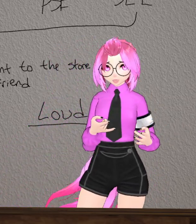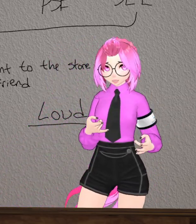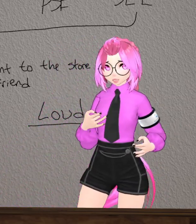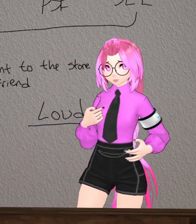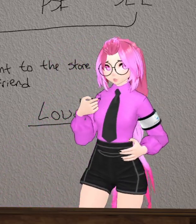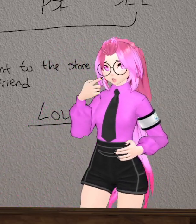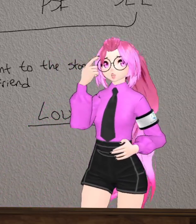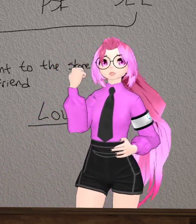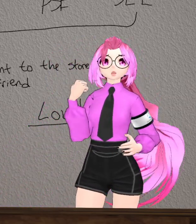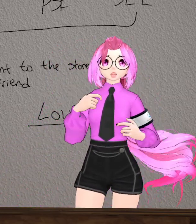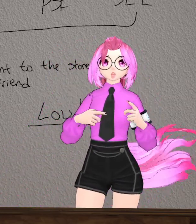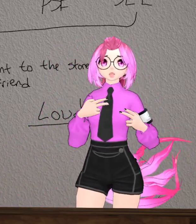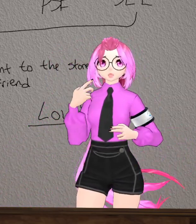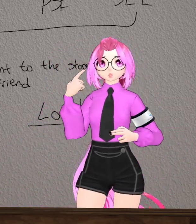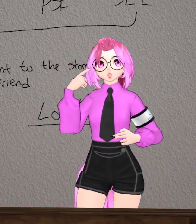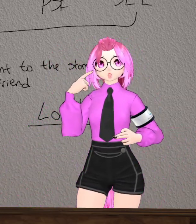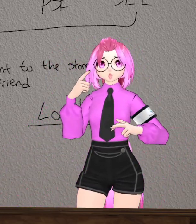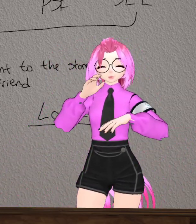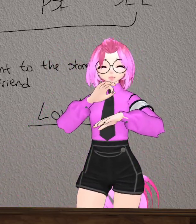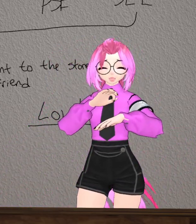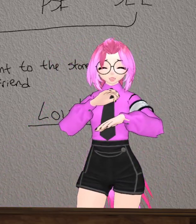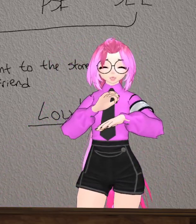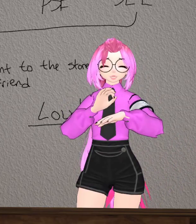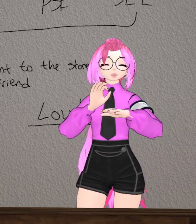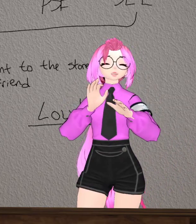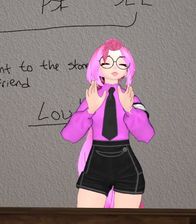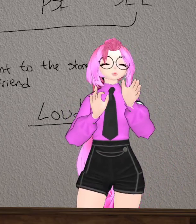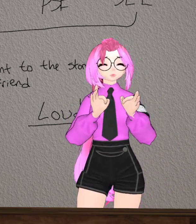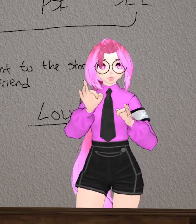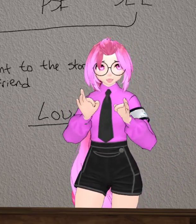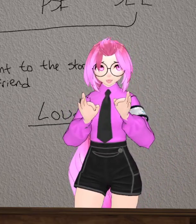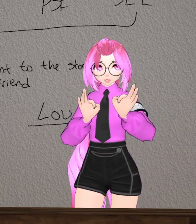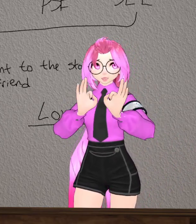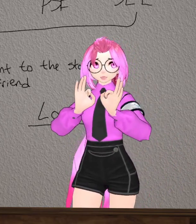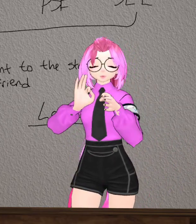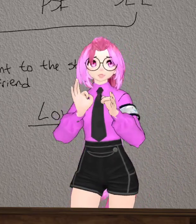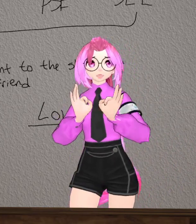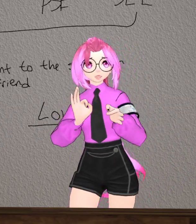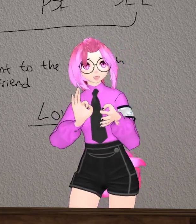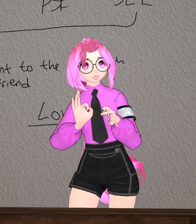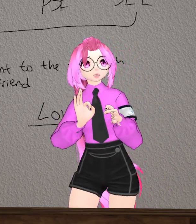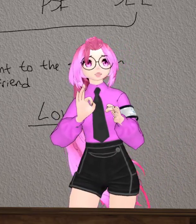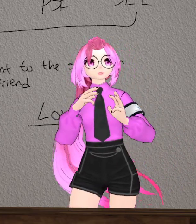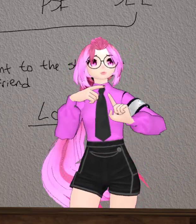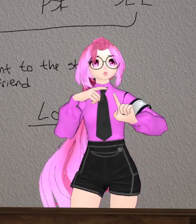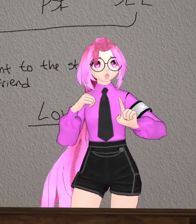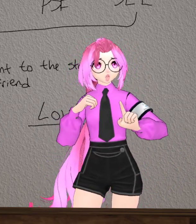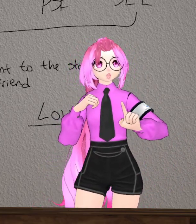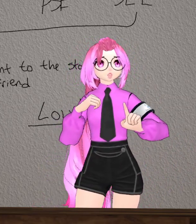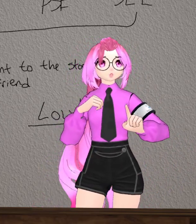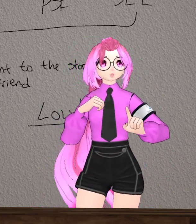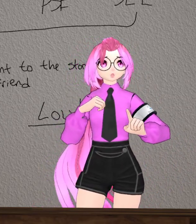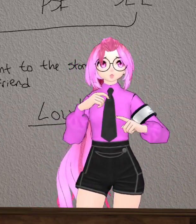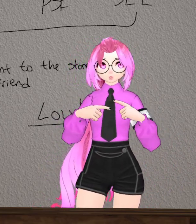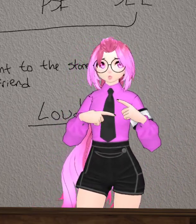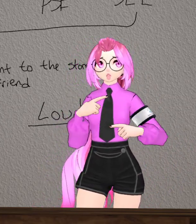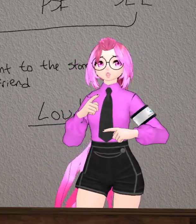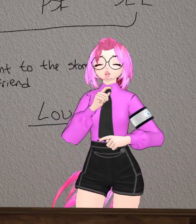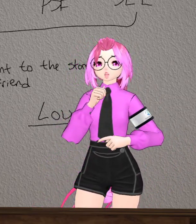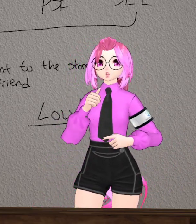interesting because a lot of people think that English is just a direct translation from a sign, which